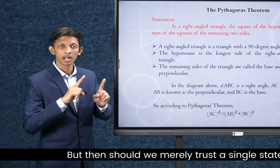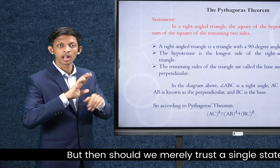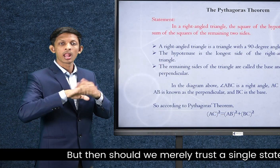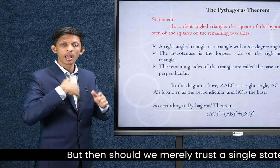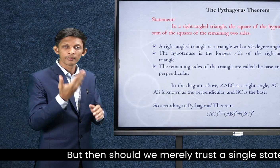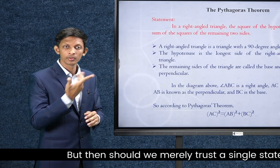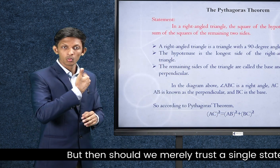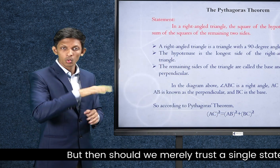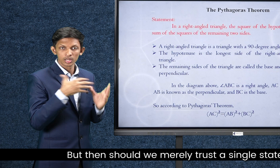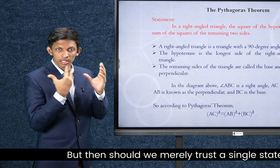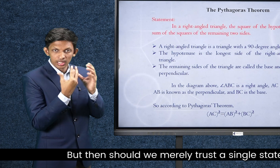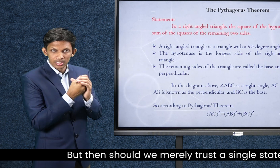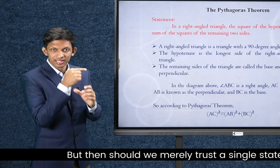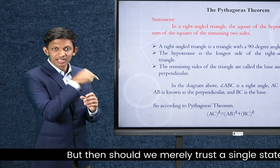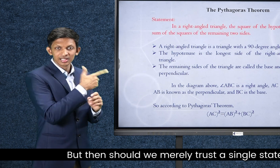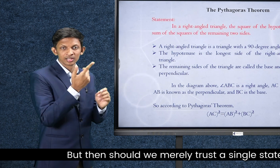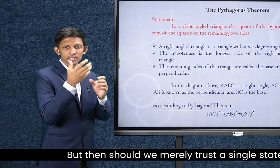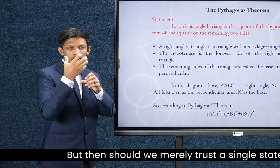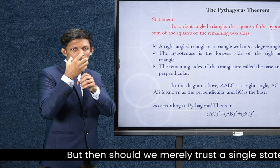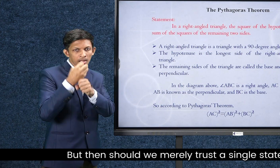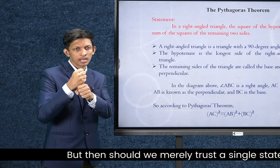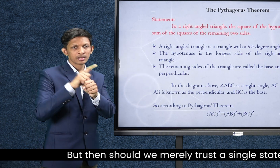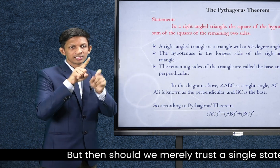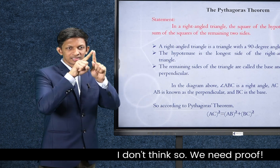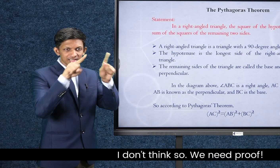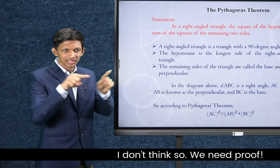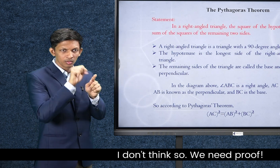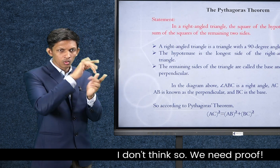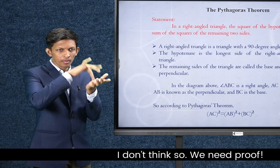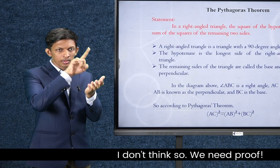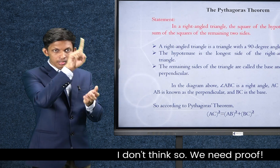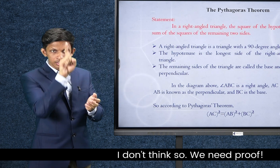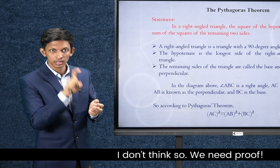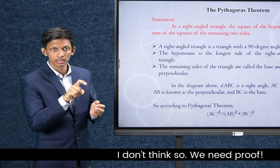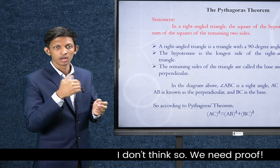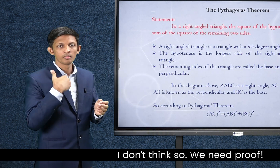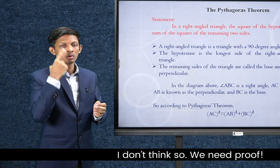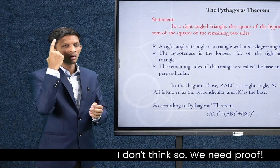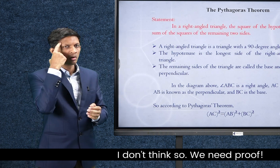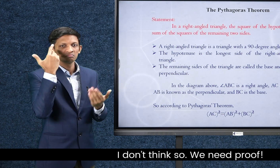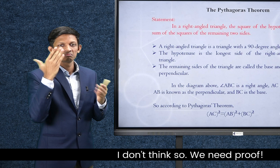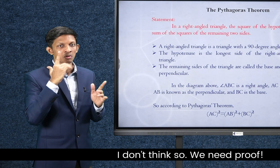But then should we merely trust a single statement? I don't think so. We need proof.